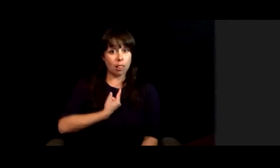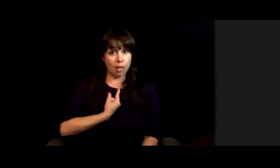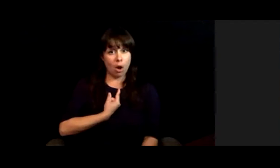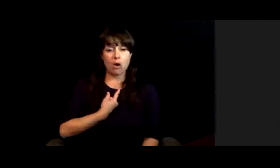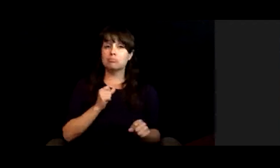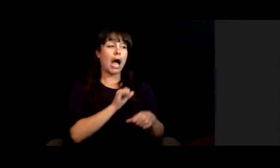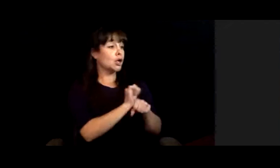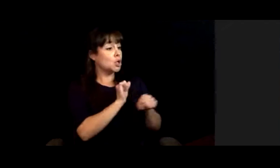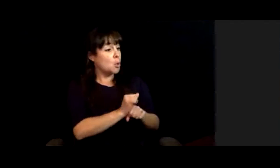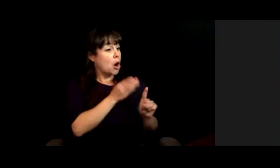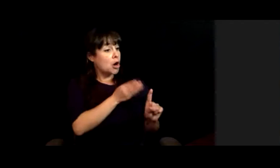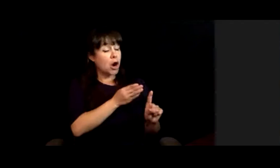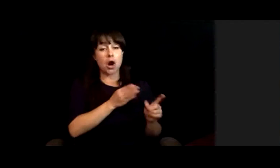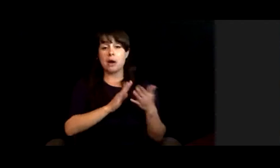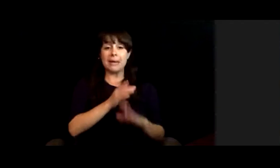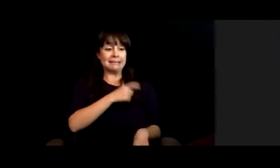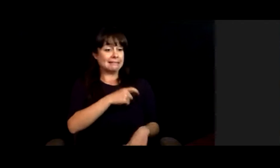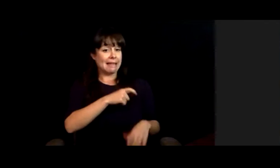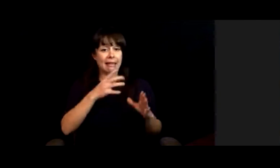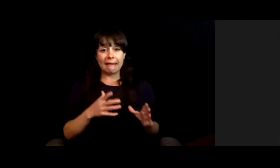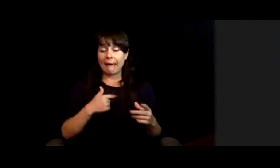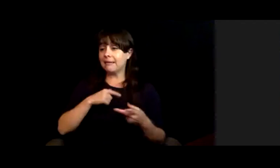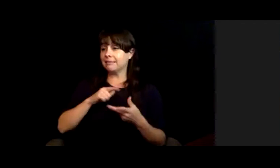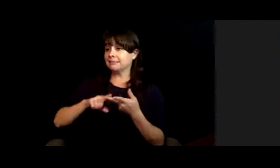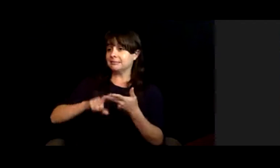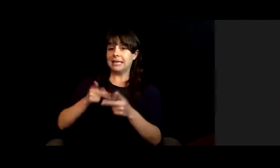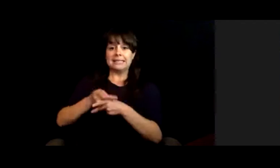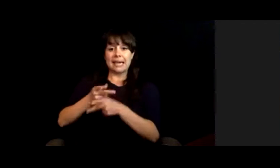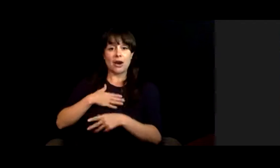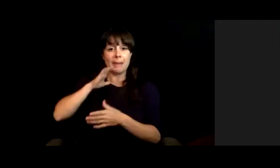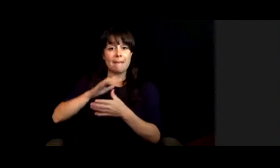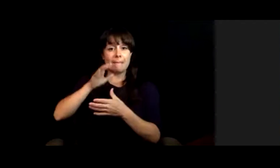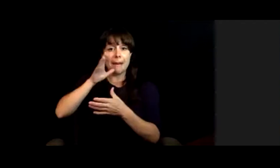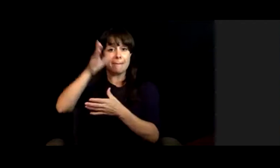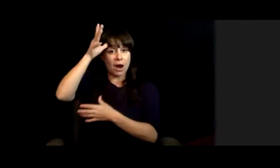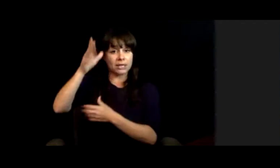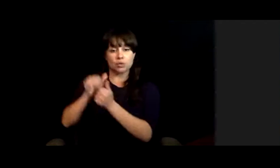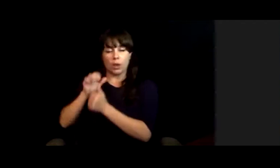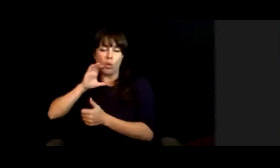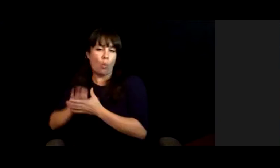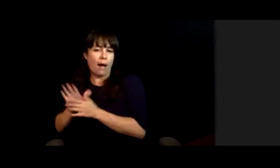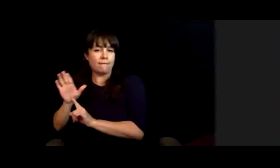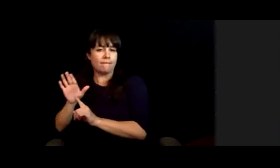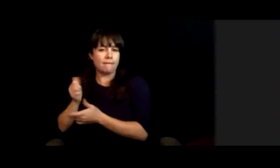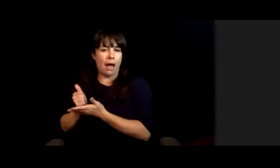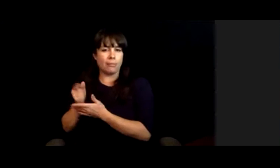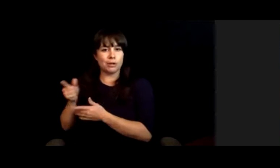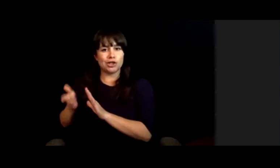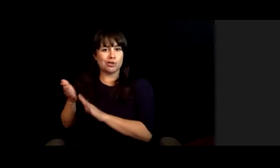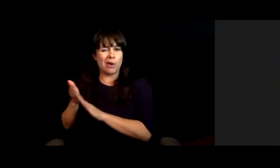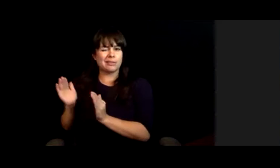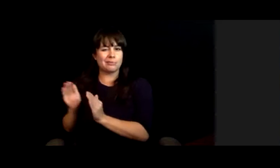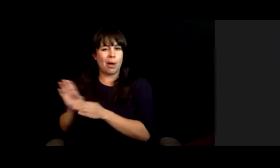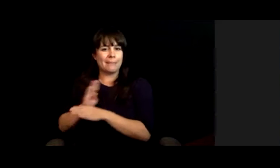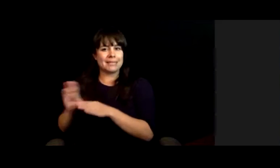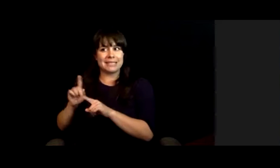job and be the delegate and take care of my parents with my wife's help. And she runs a small business, which she's had to